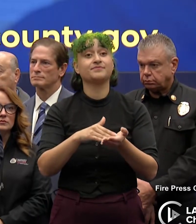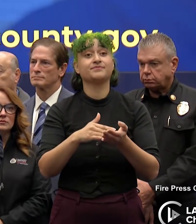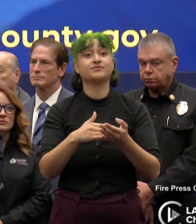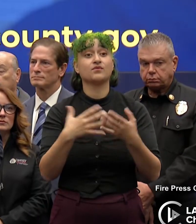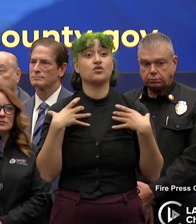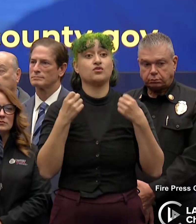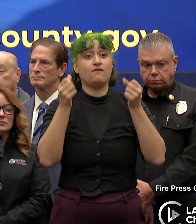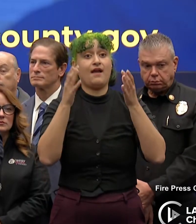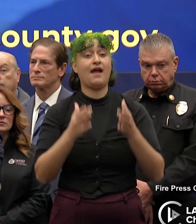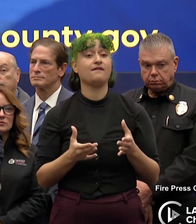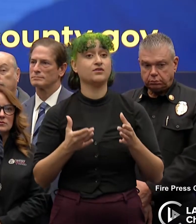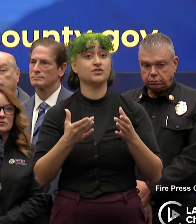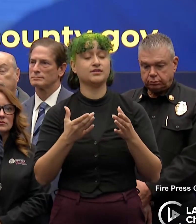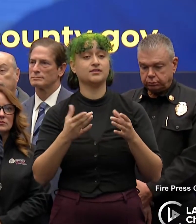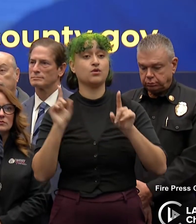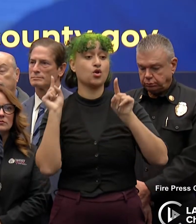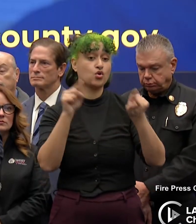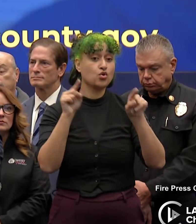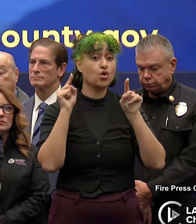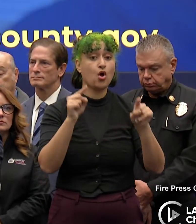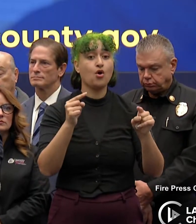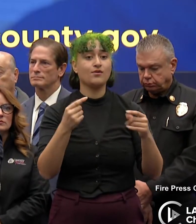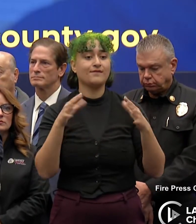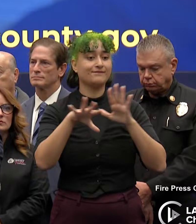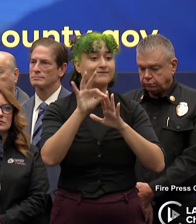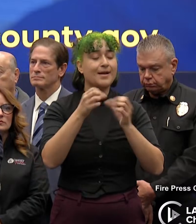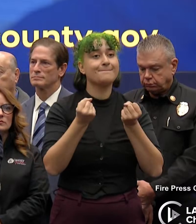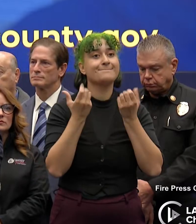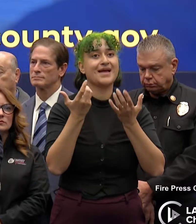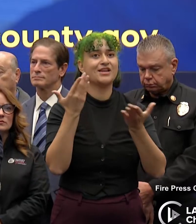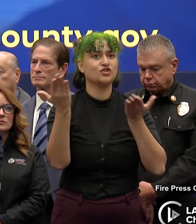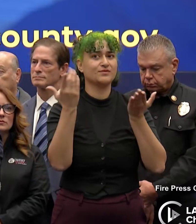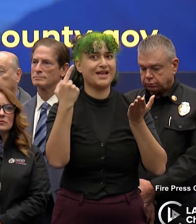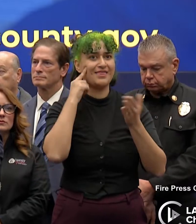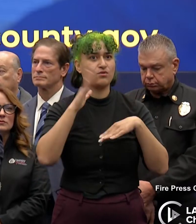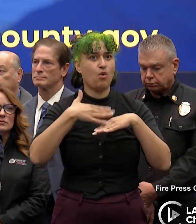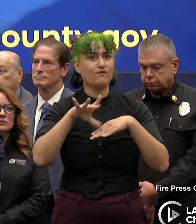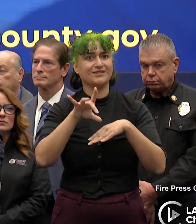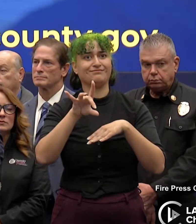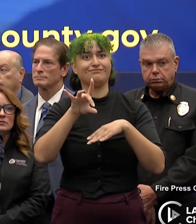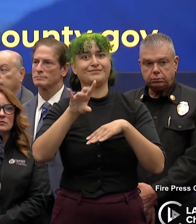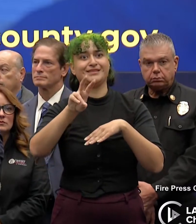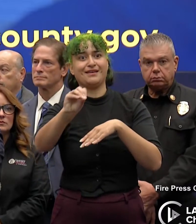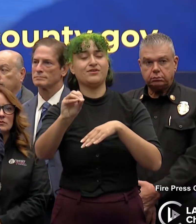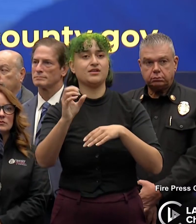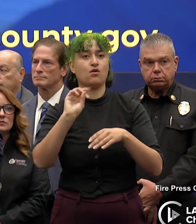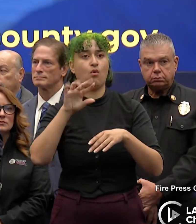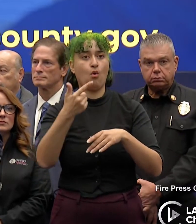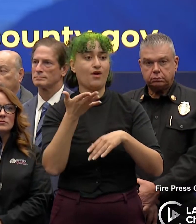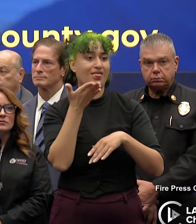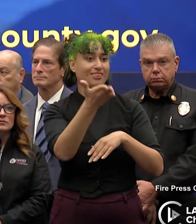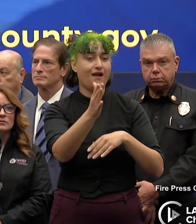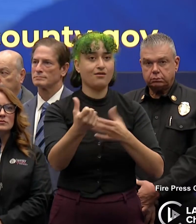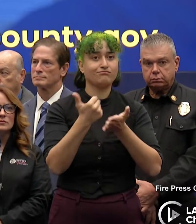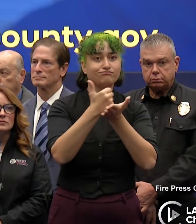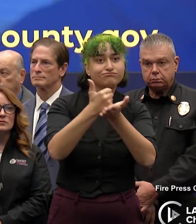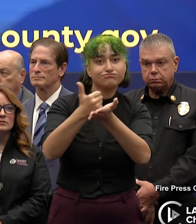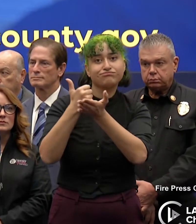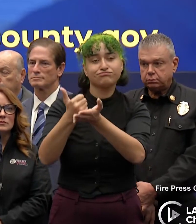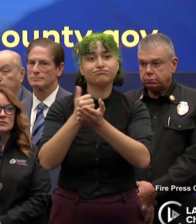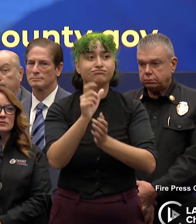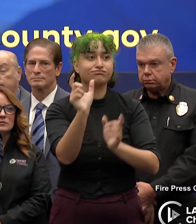there to get many different services. I think there was over 70 different organizations there working to provide help to